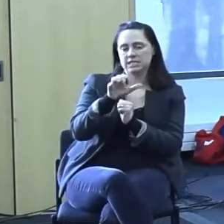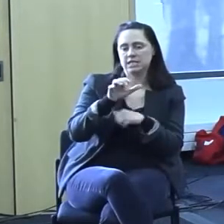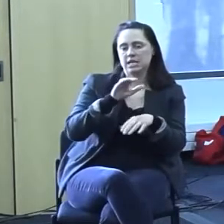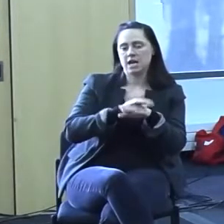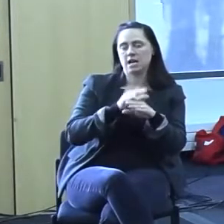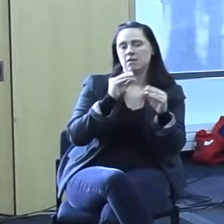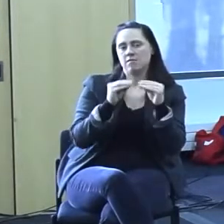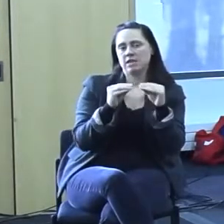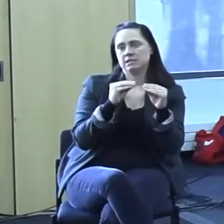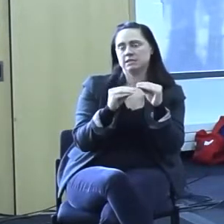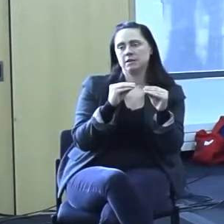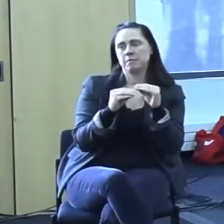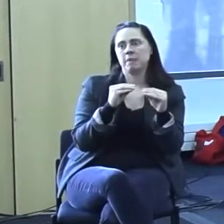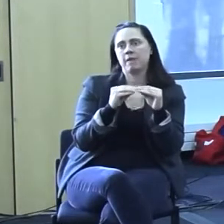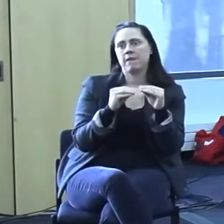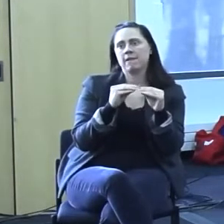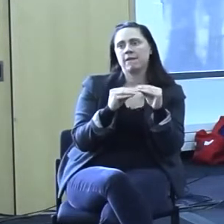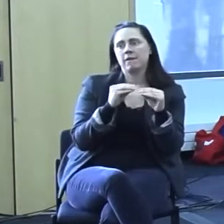on fixing